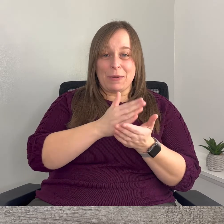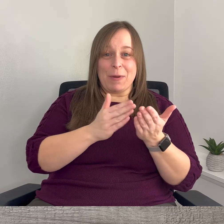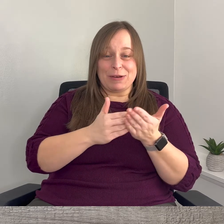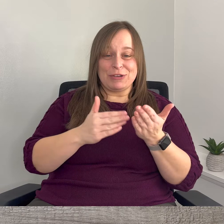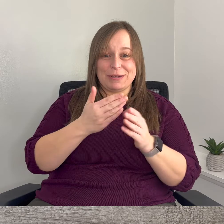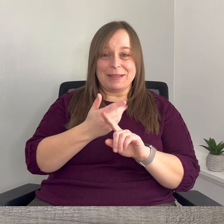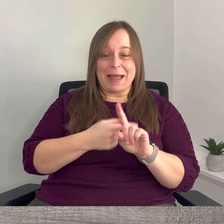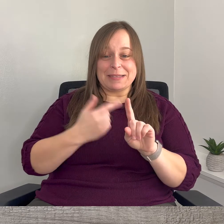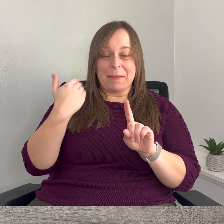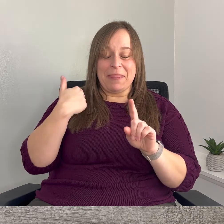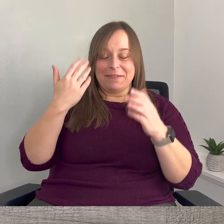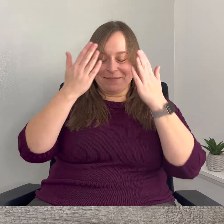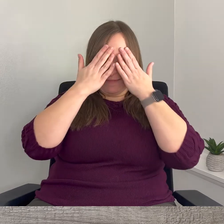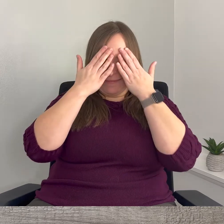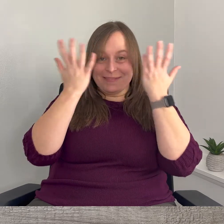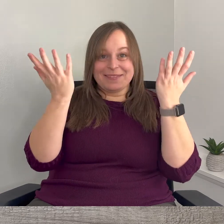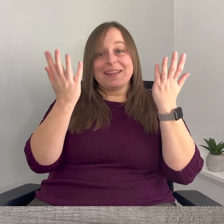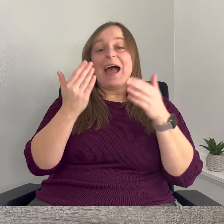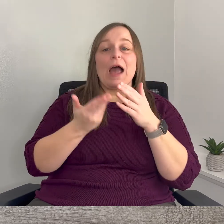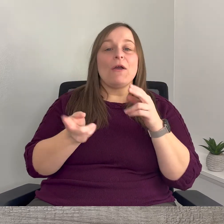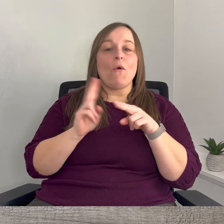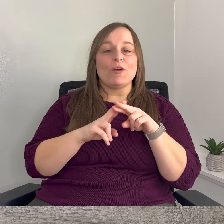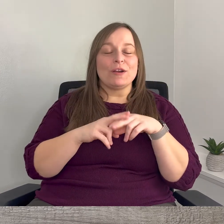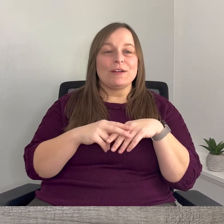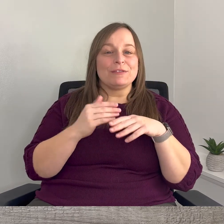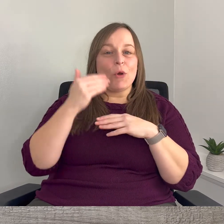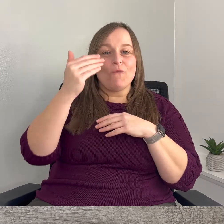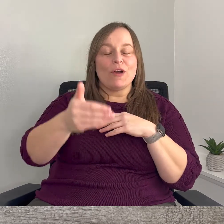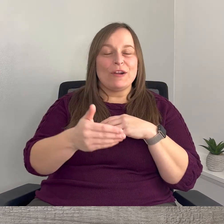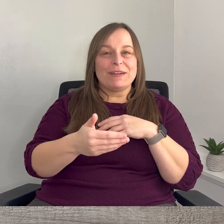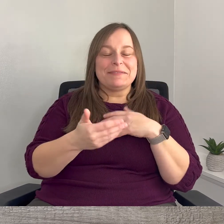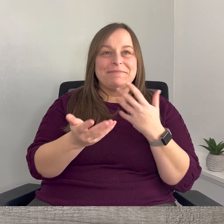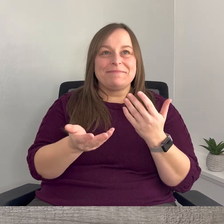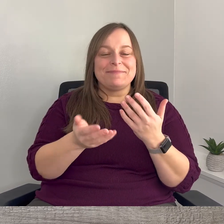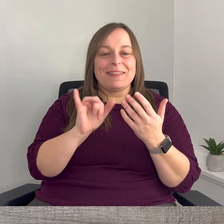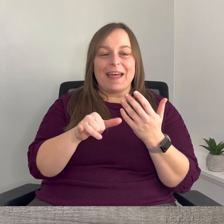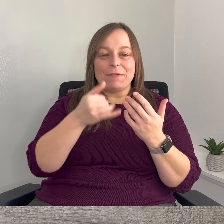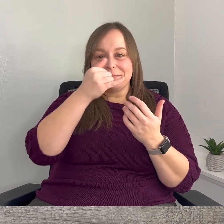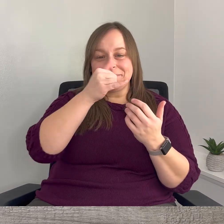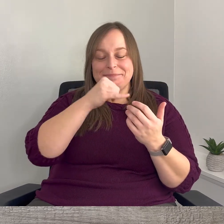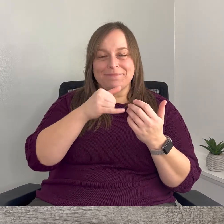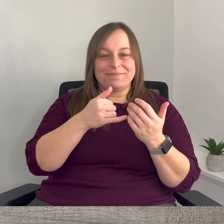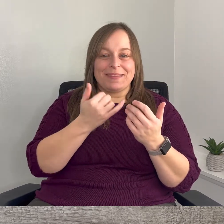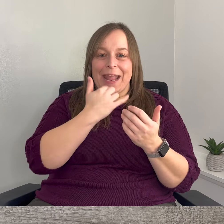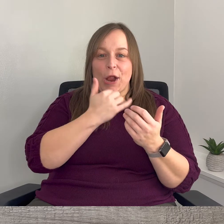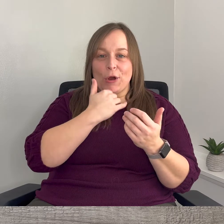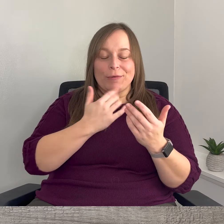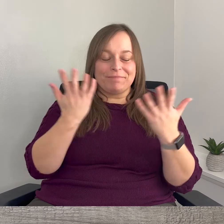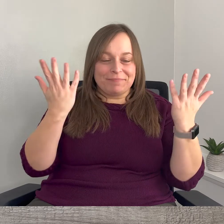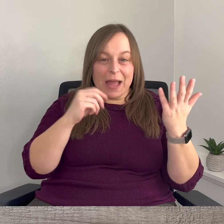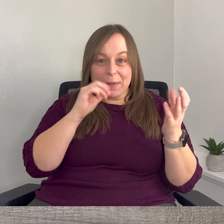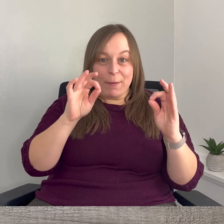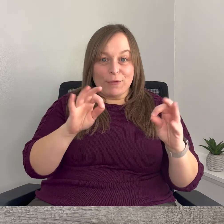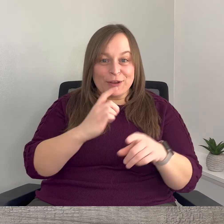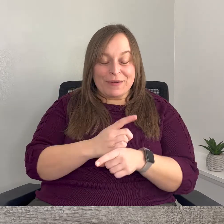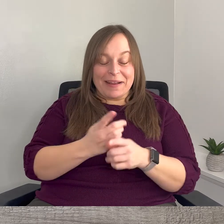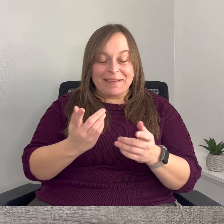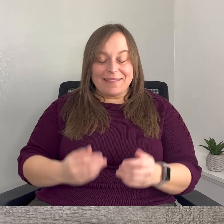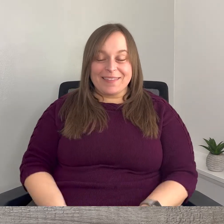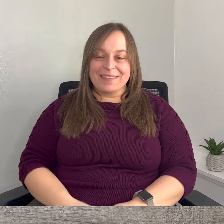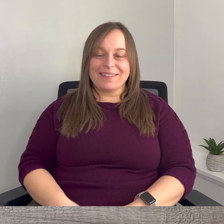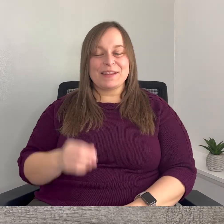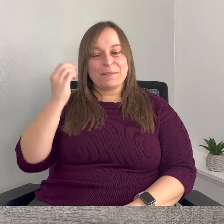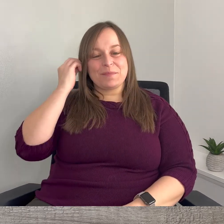phone bill last month. So ended up being over, and that was just a silly error that I made,